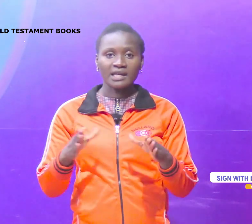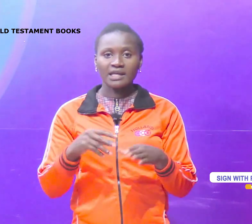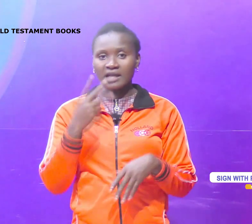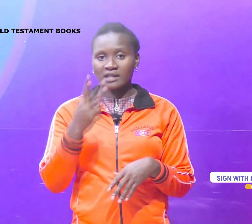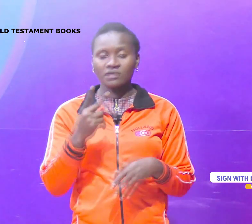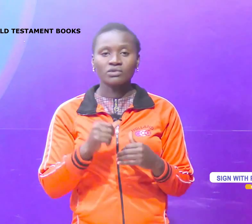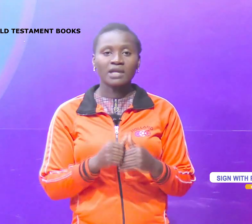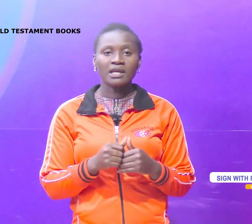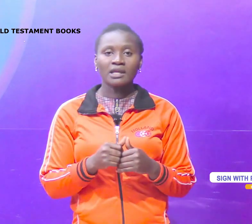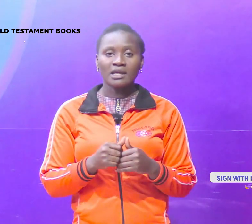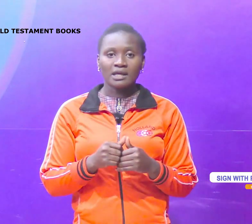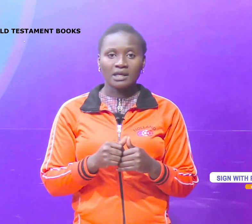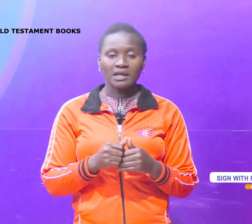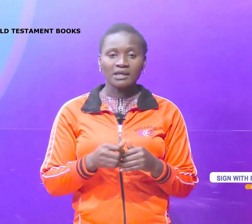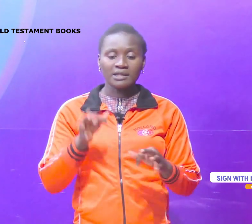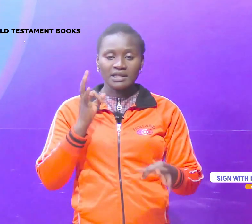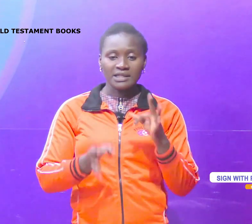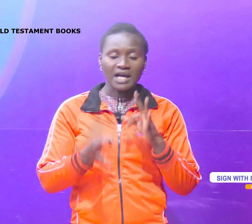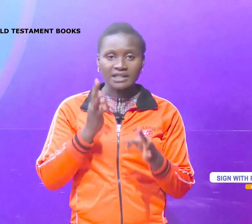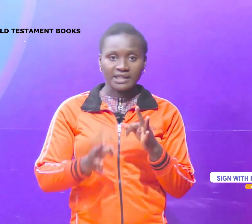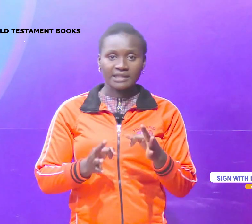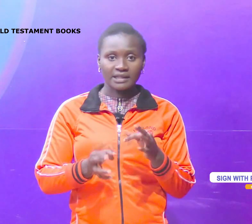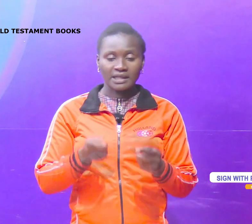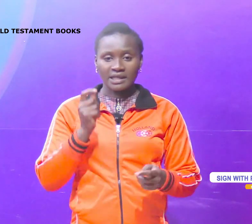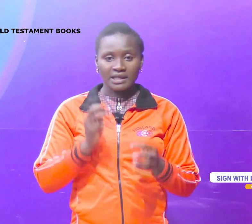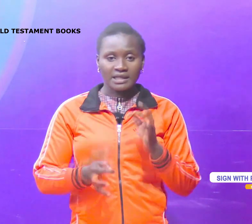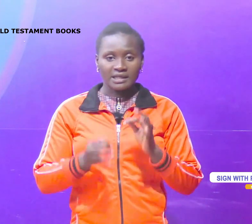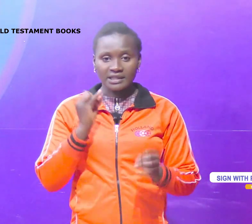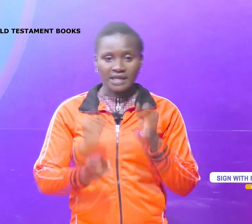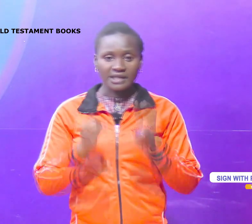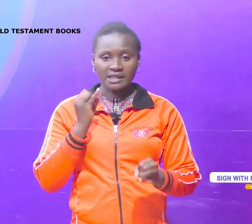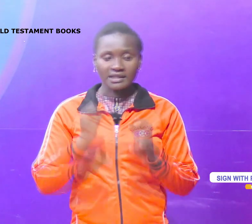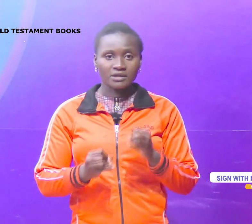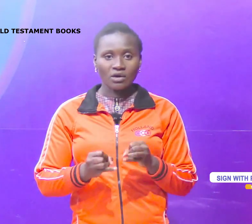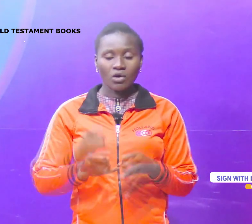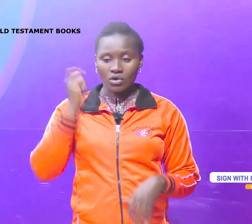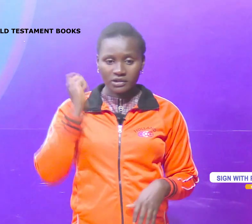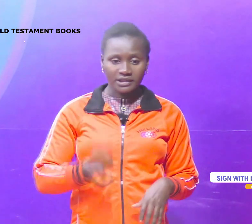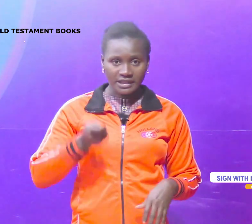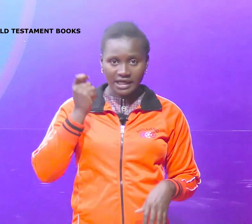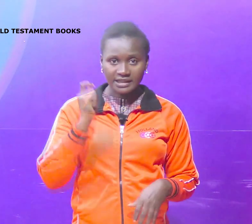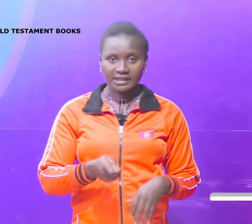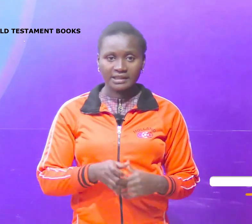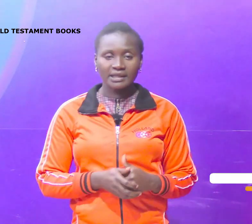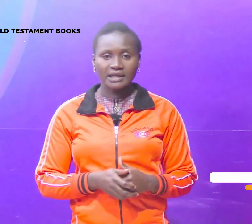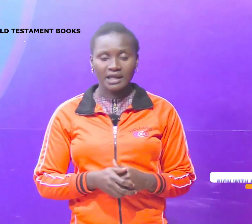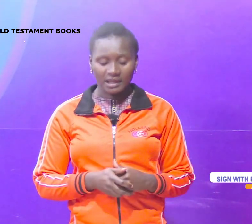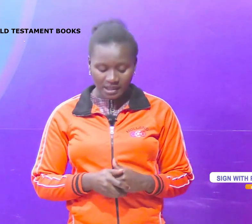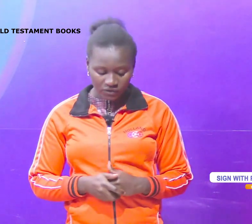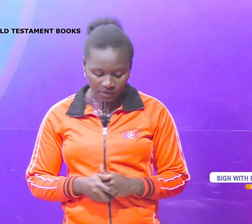has two signs, is Judges. Judges or Judges. Like that one.